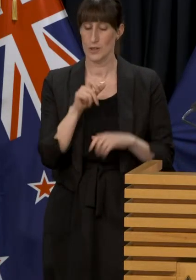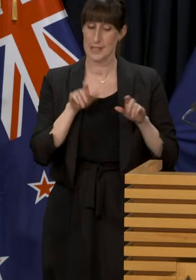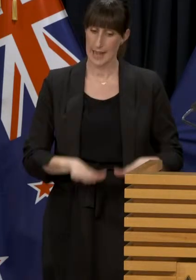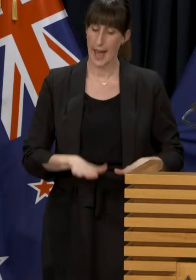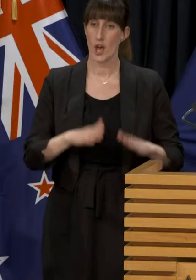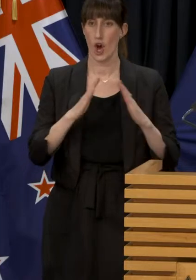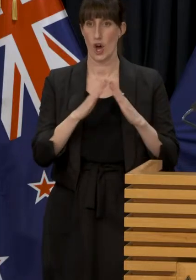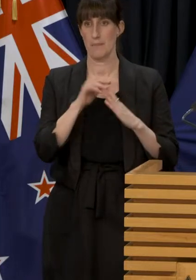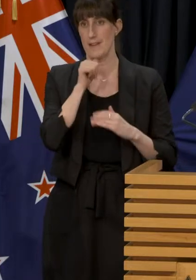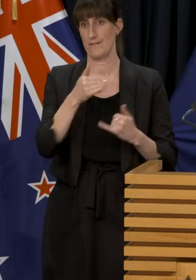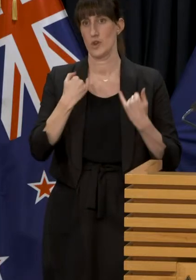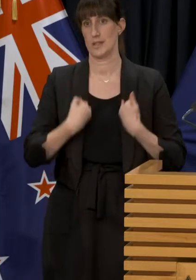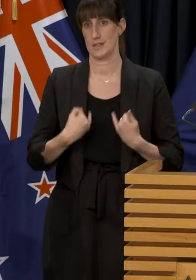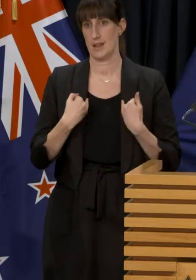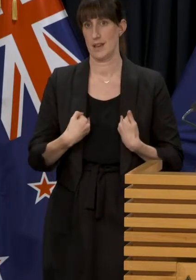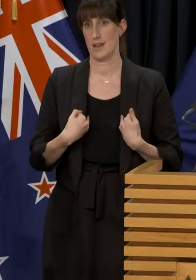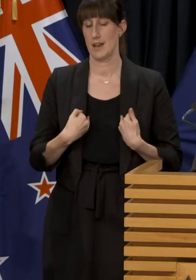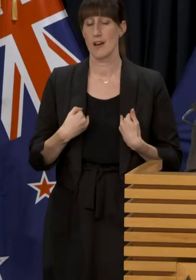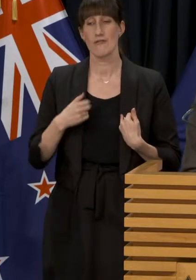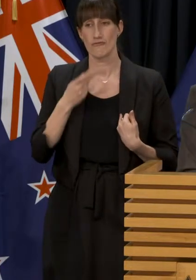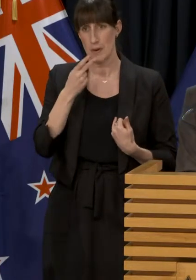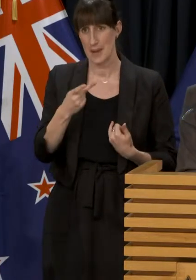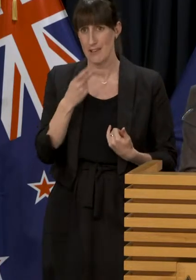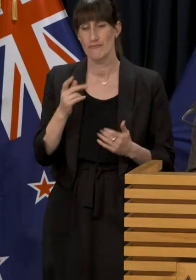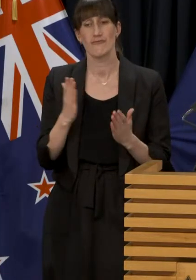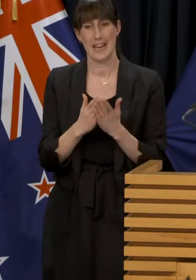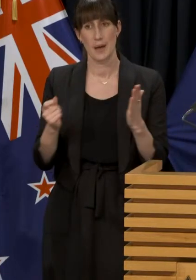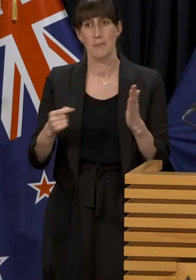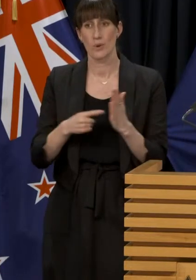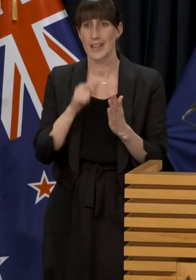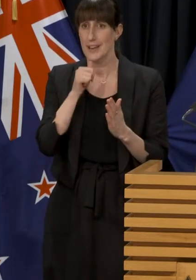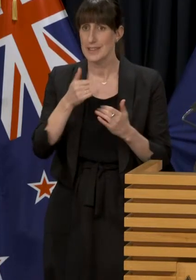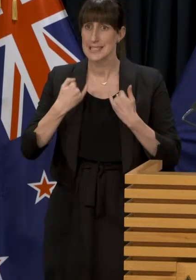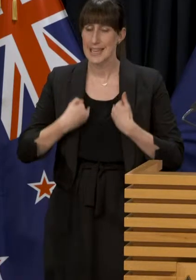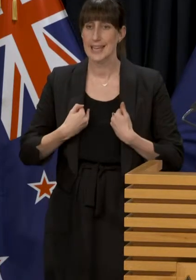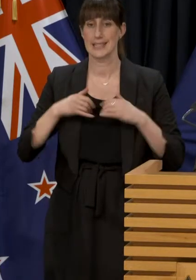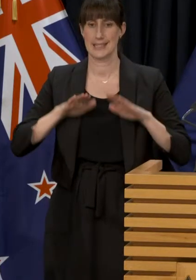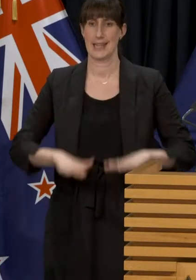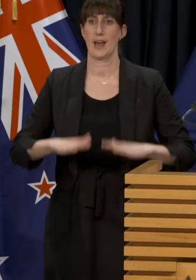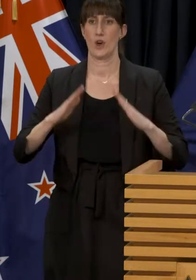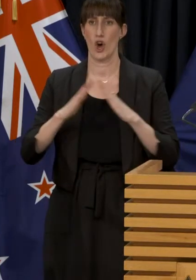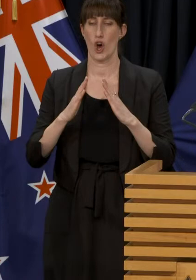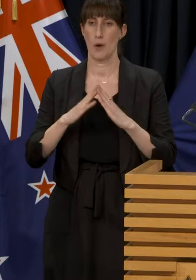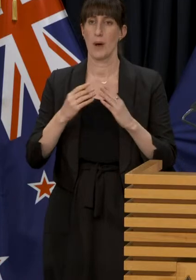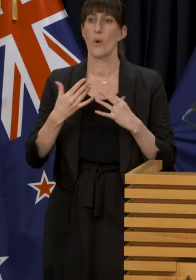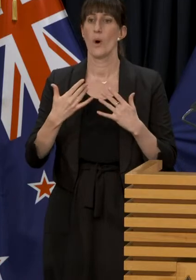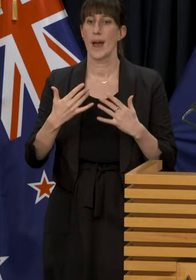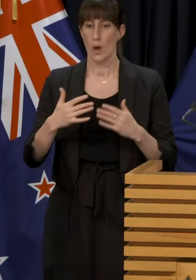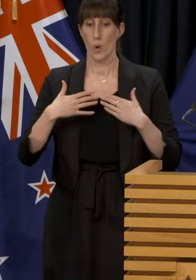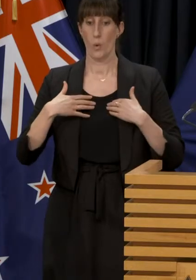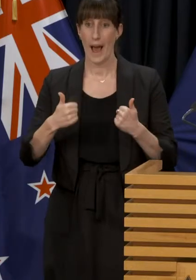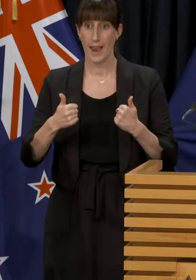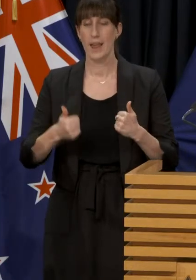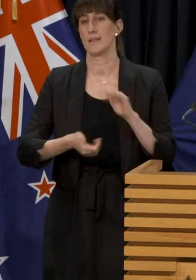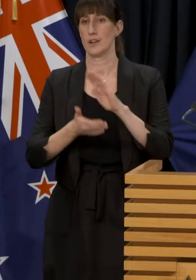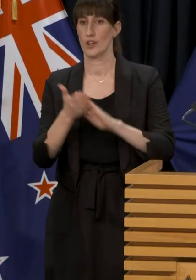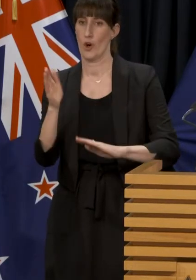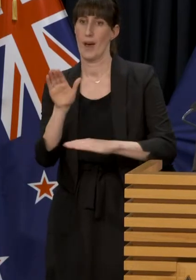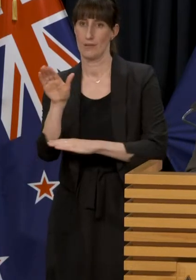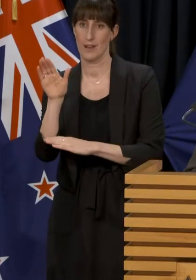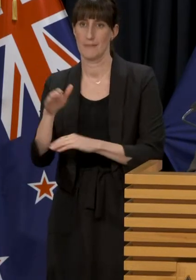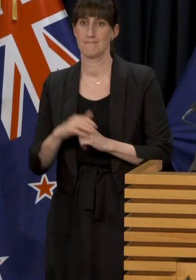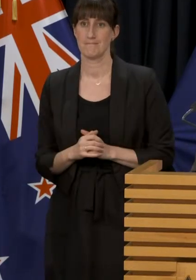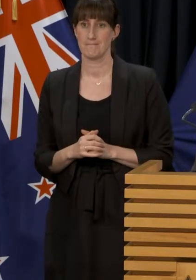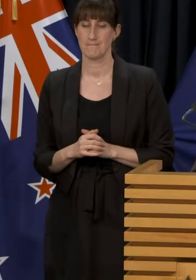to just reiterate the importance of everybody who has symptoms staying home until they are well. And finally, we're publishing